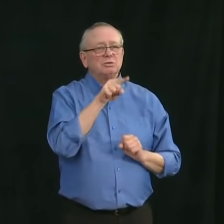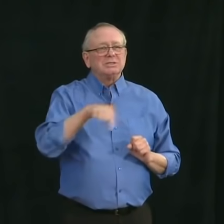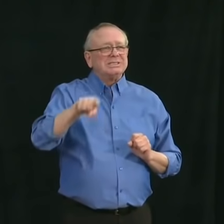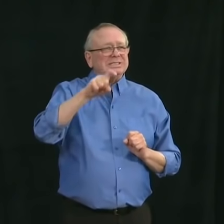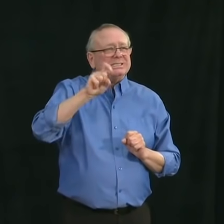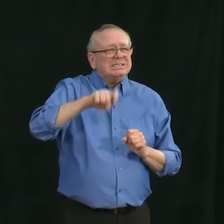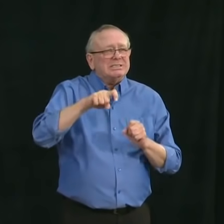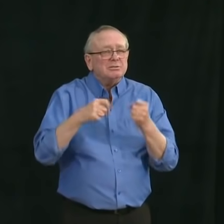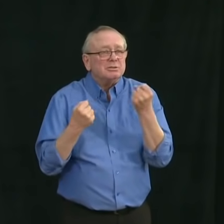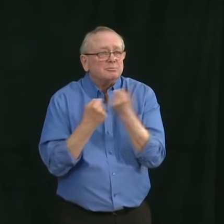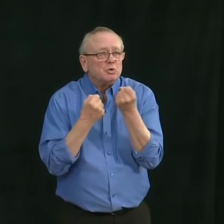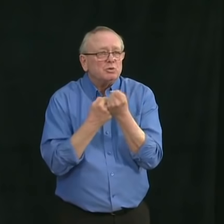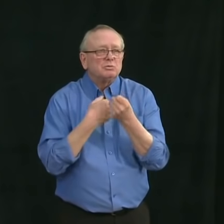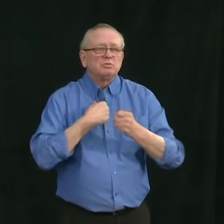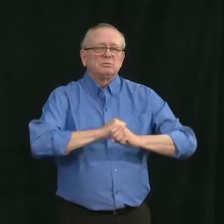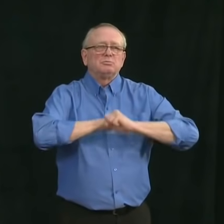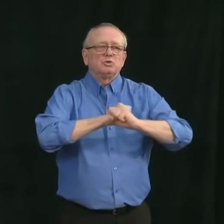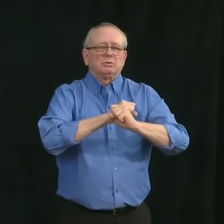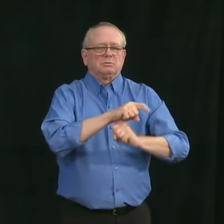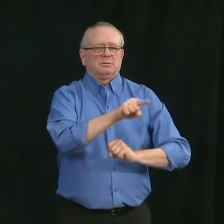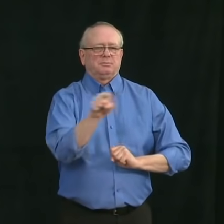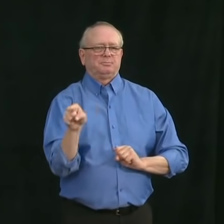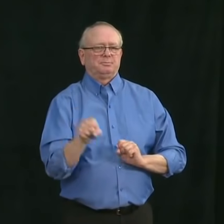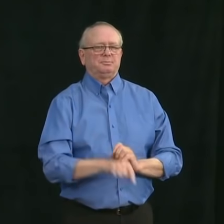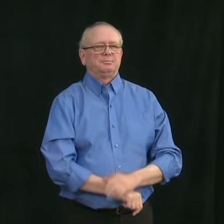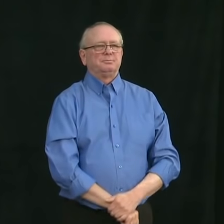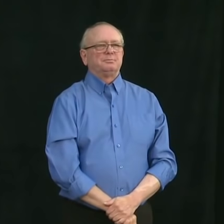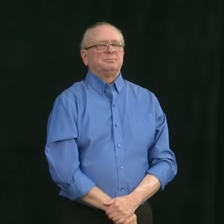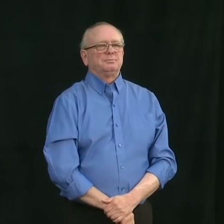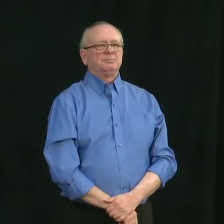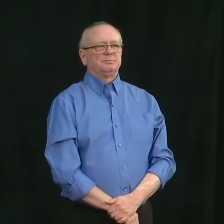And now we'll invite Dr. Deena Hinshaw, Chief Medical Officer of Health.